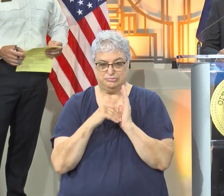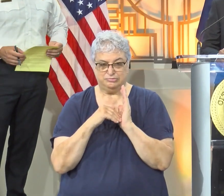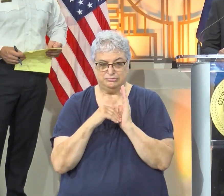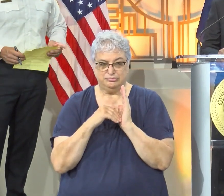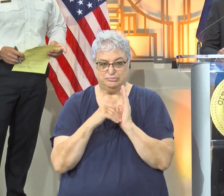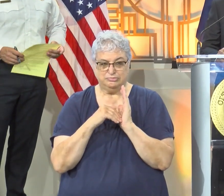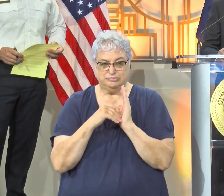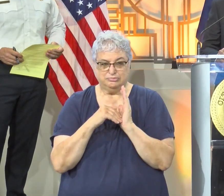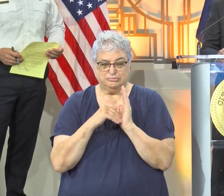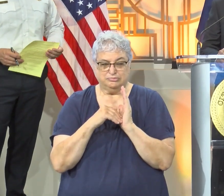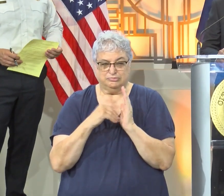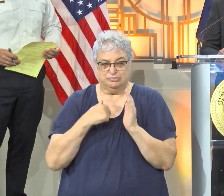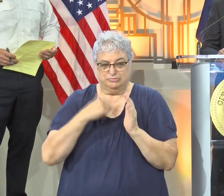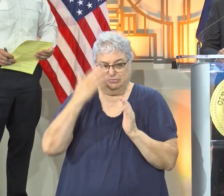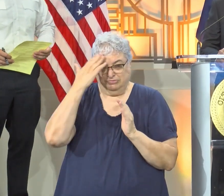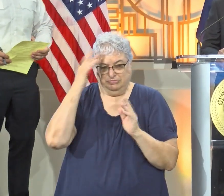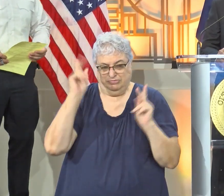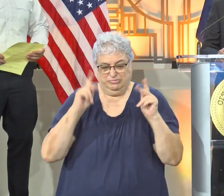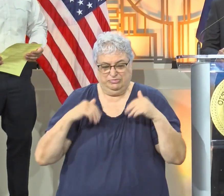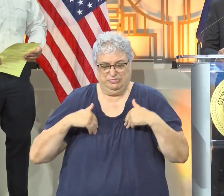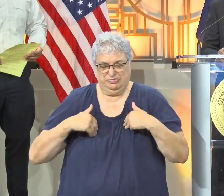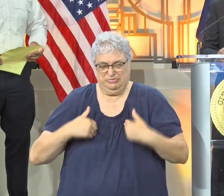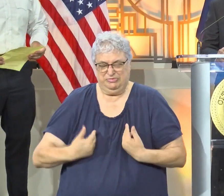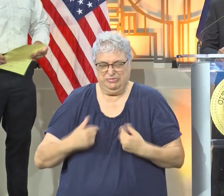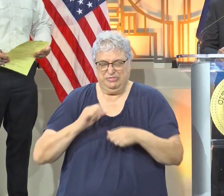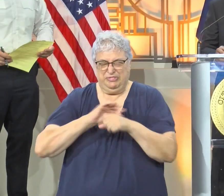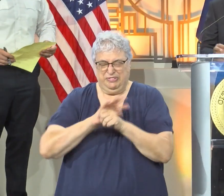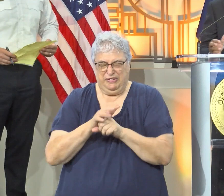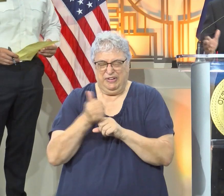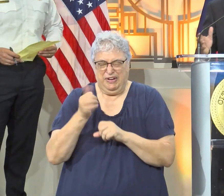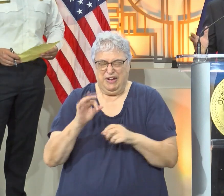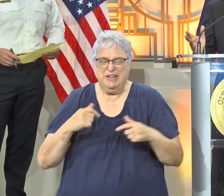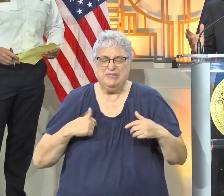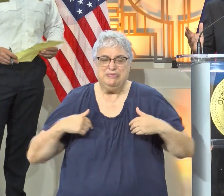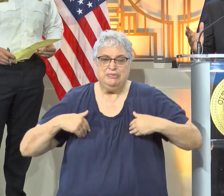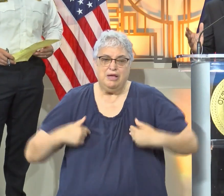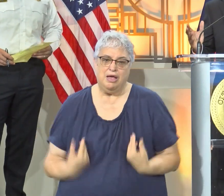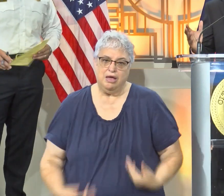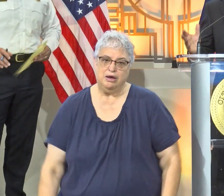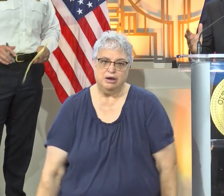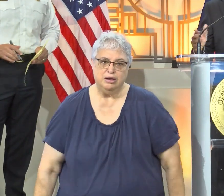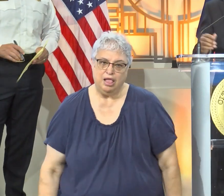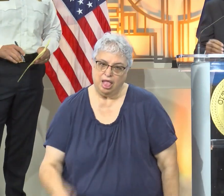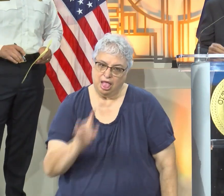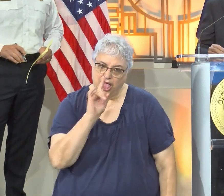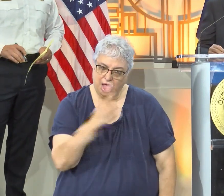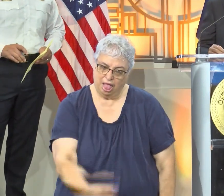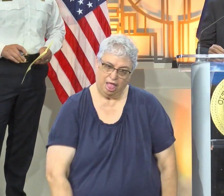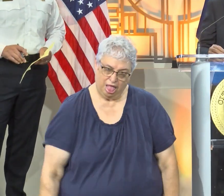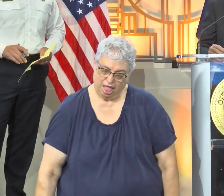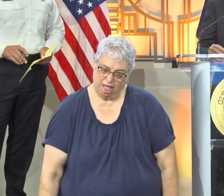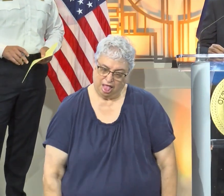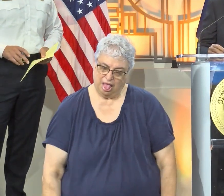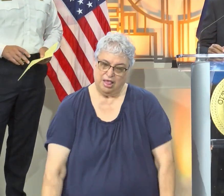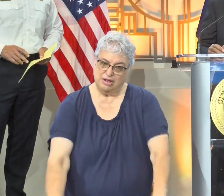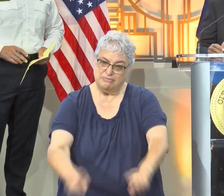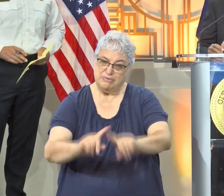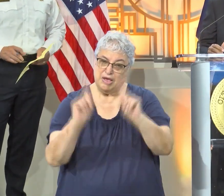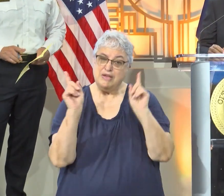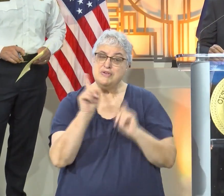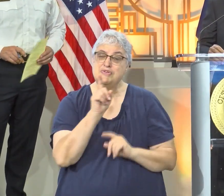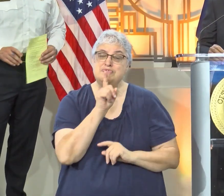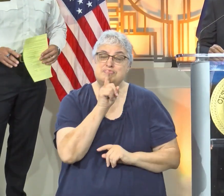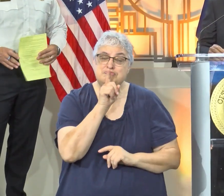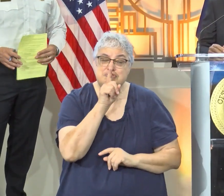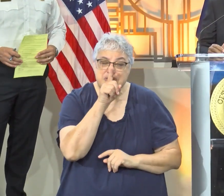are tired of COVID-19. I am tired of COVID-19. But the